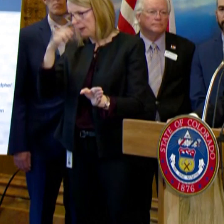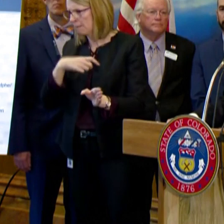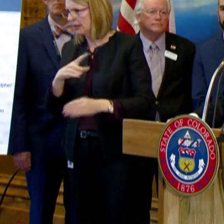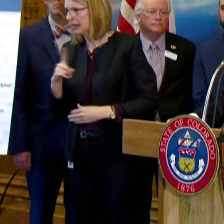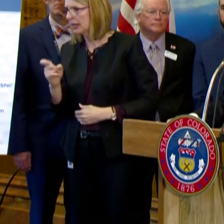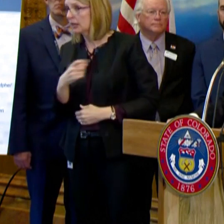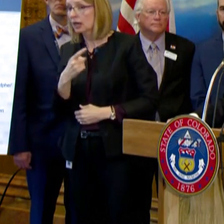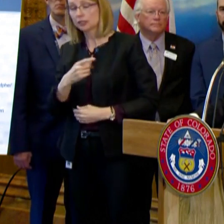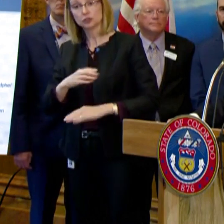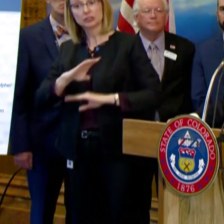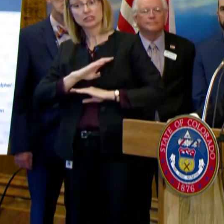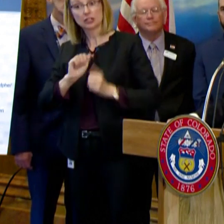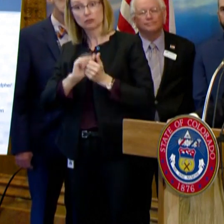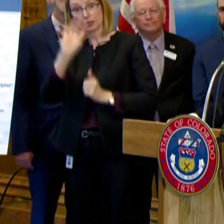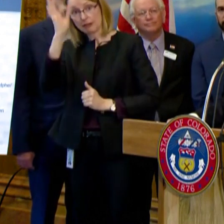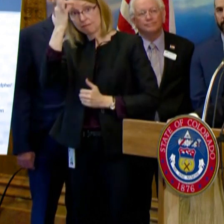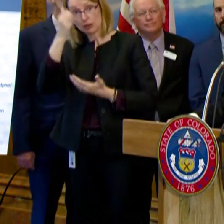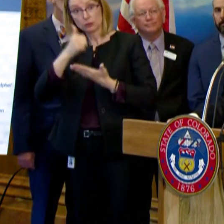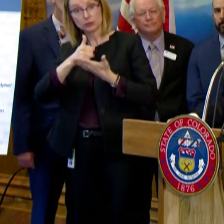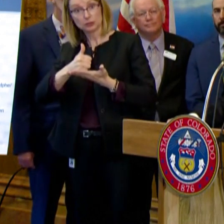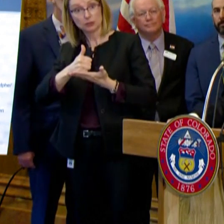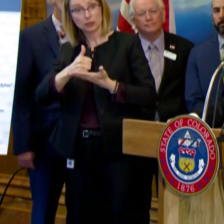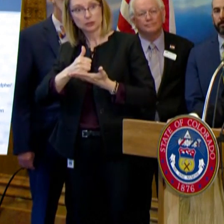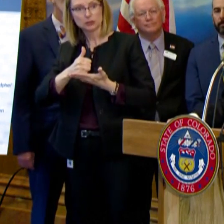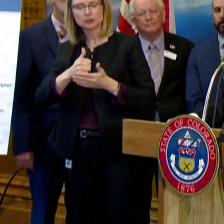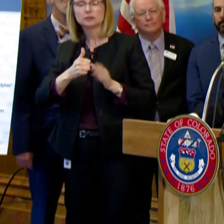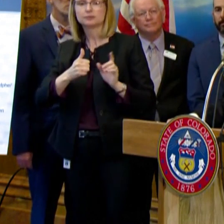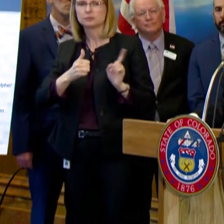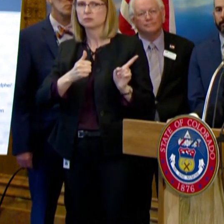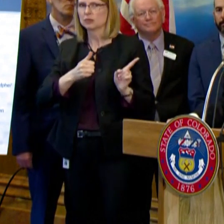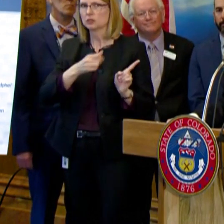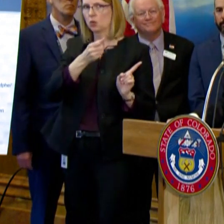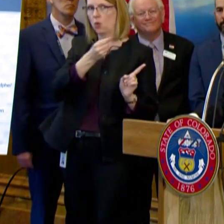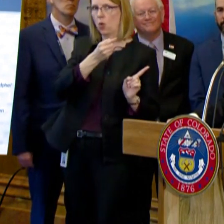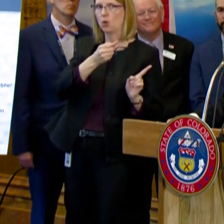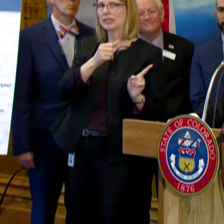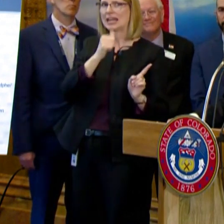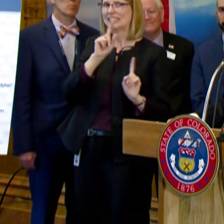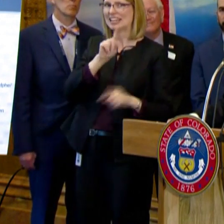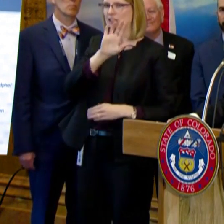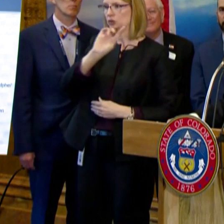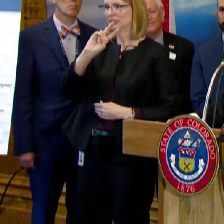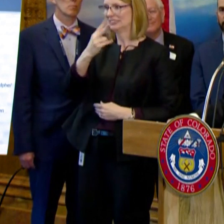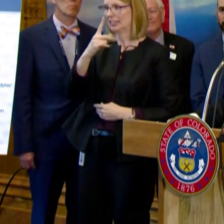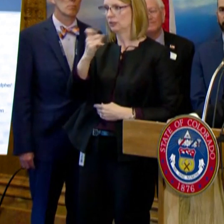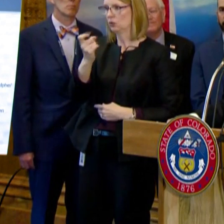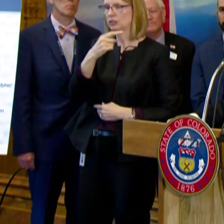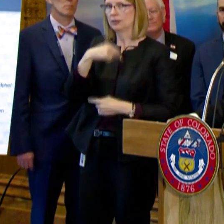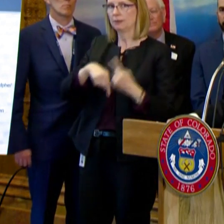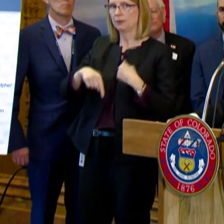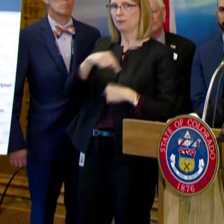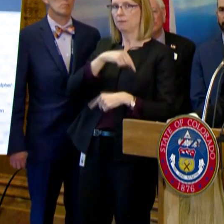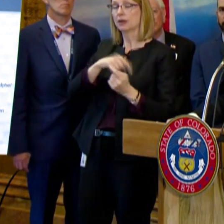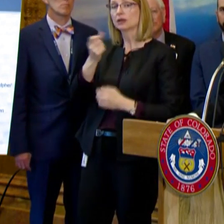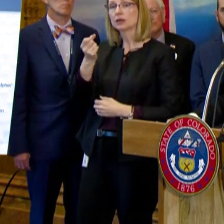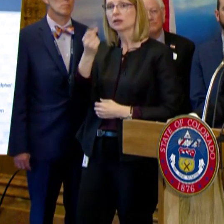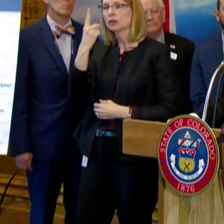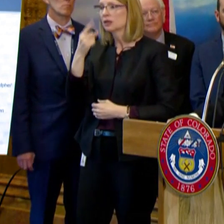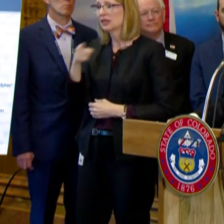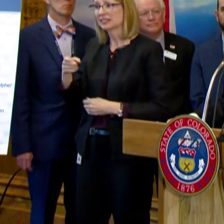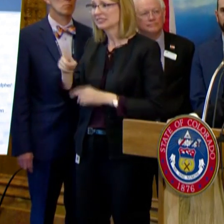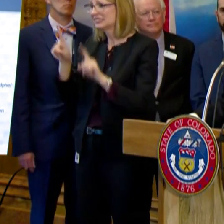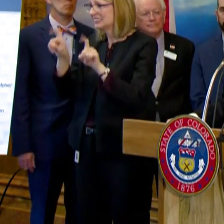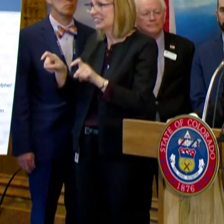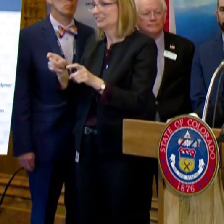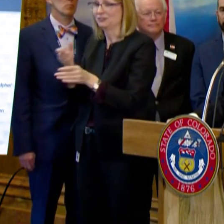federal response? Oh, I think you had us really on a second question. So again, it is, to be clear, we make clear there's no charge for any of these tests. They're provided